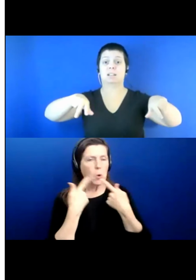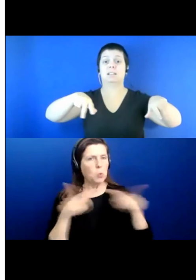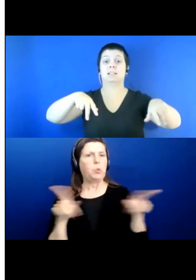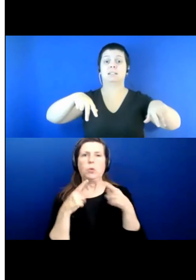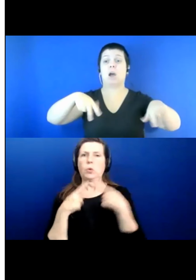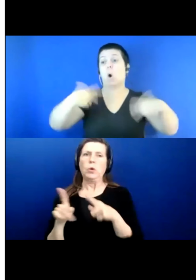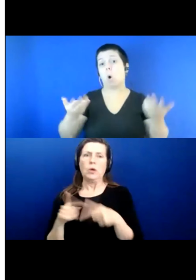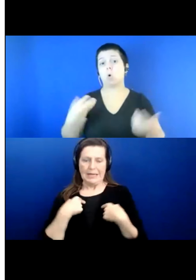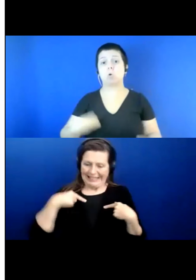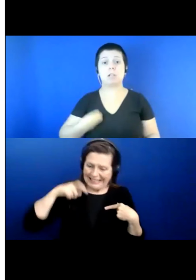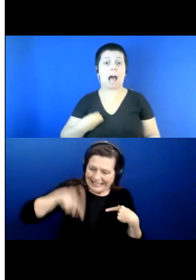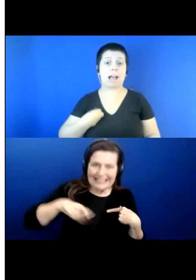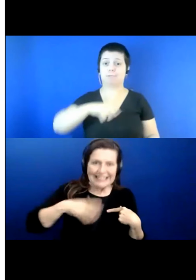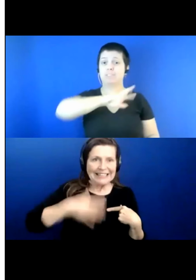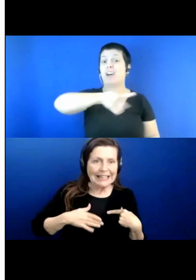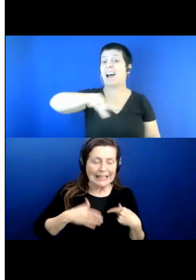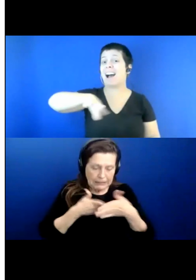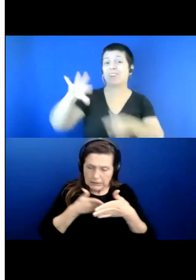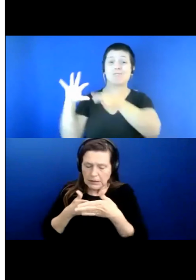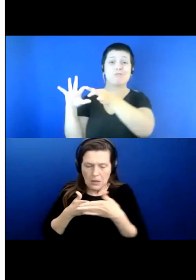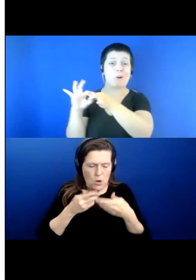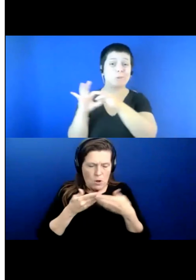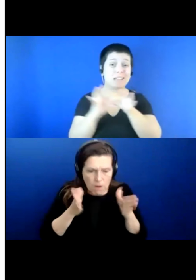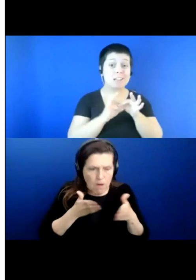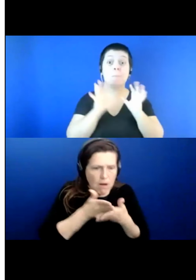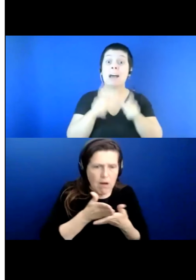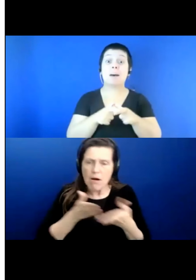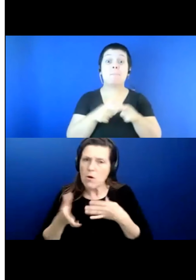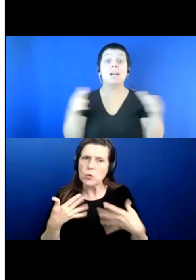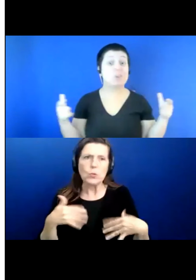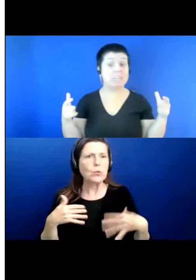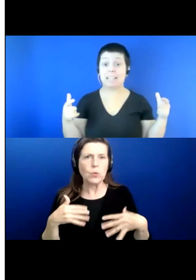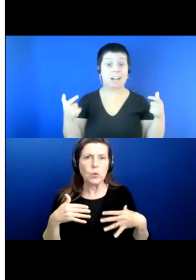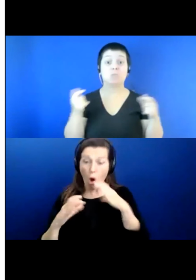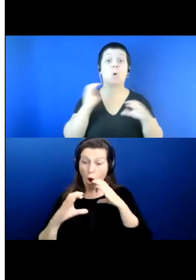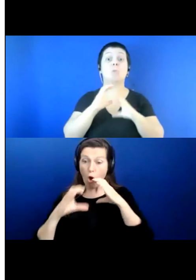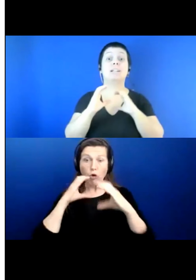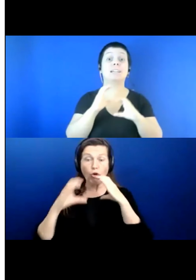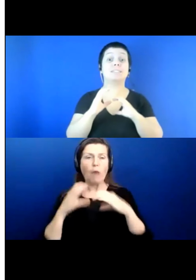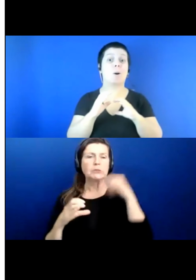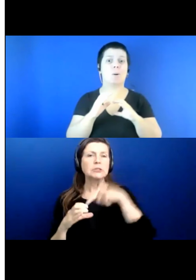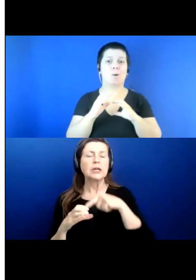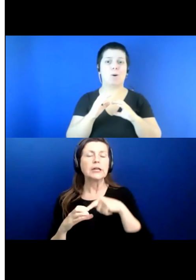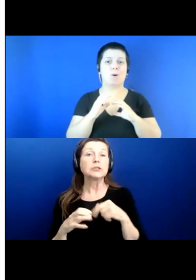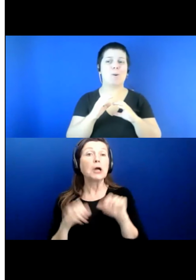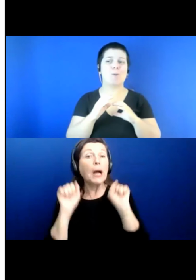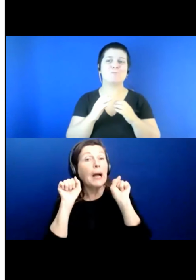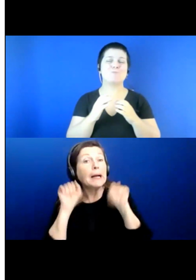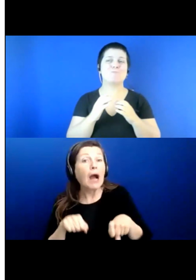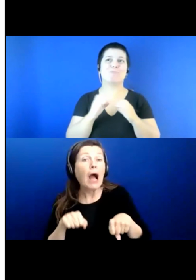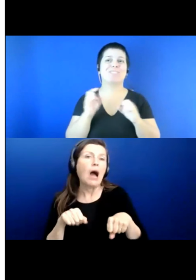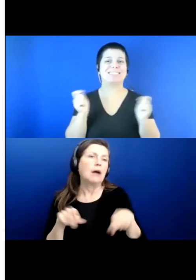situations. Most of them, however, share this. Their communication needs can't be just met by